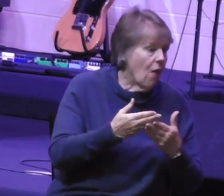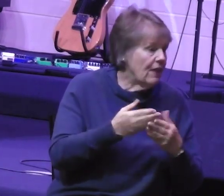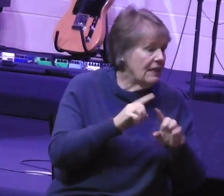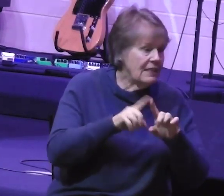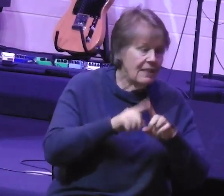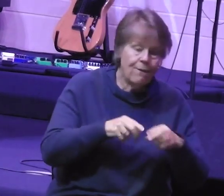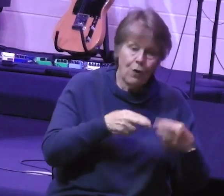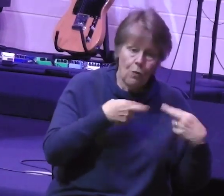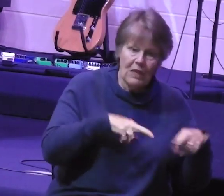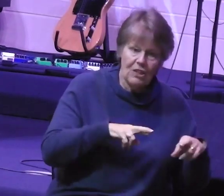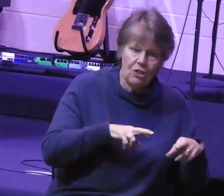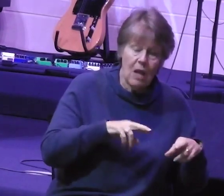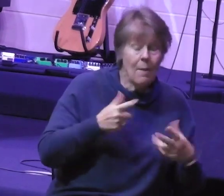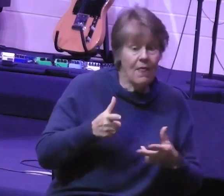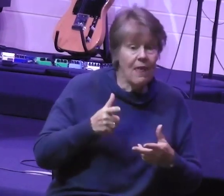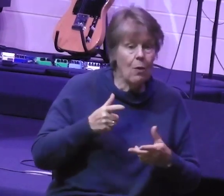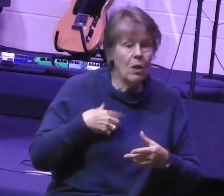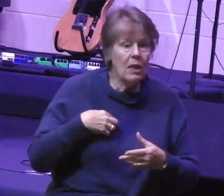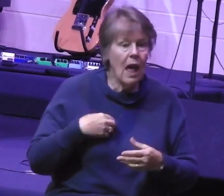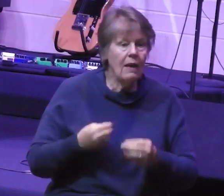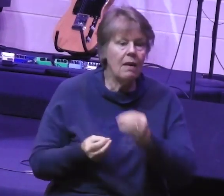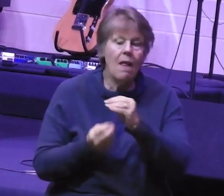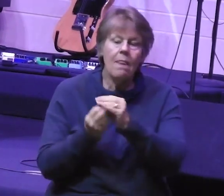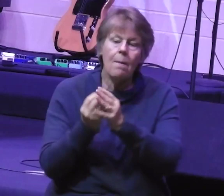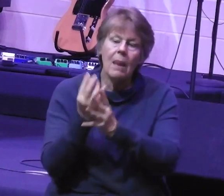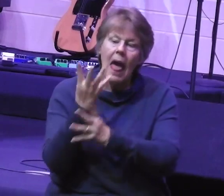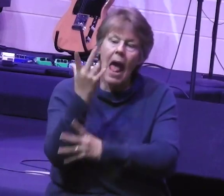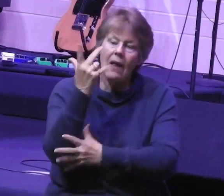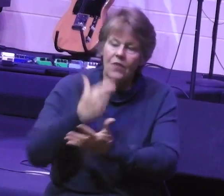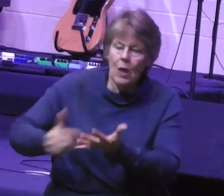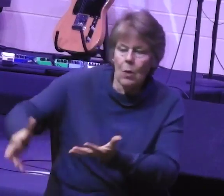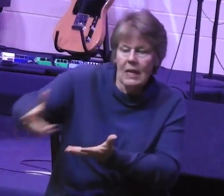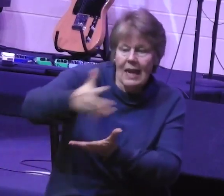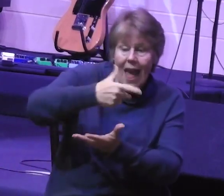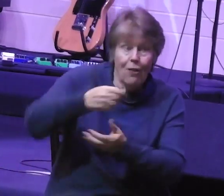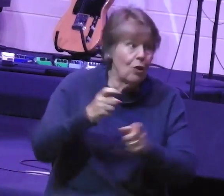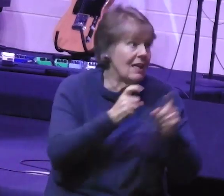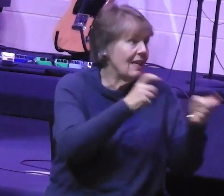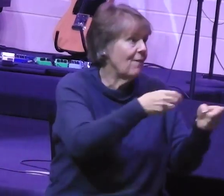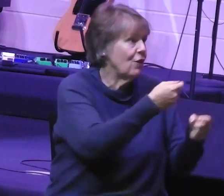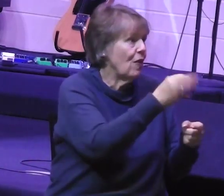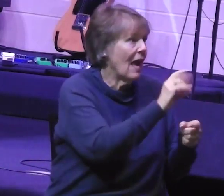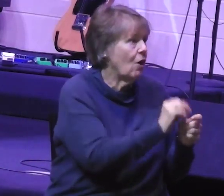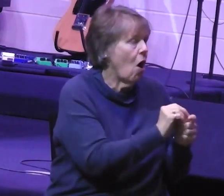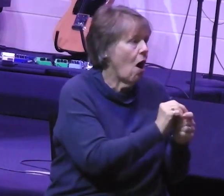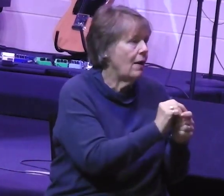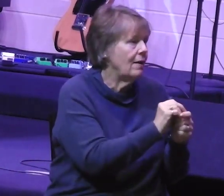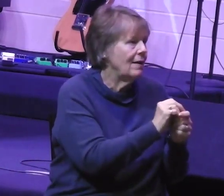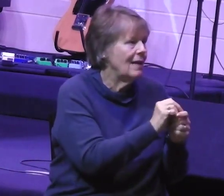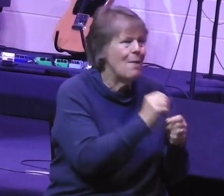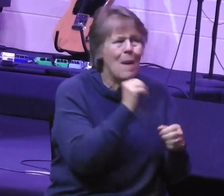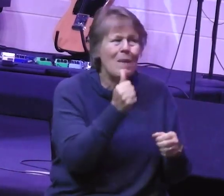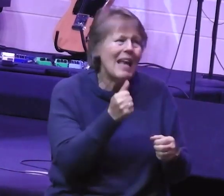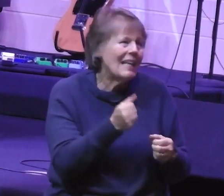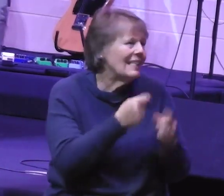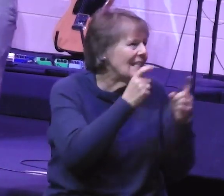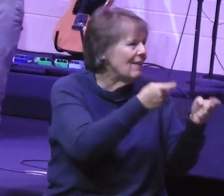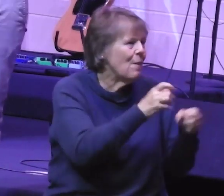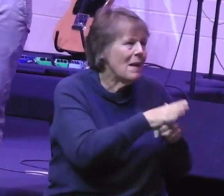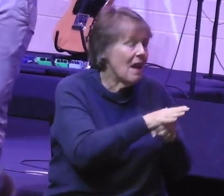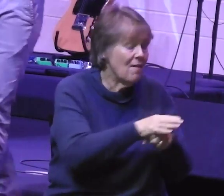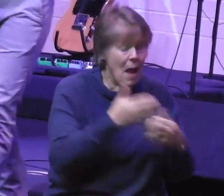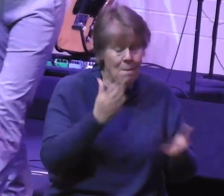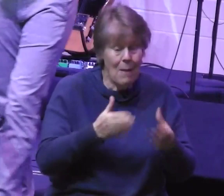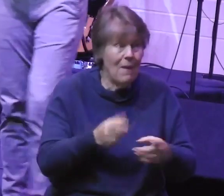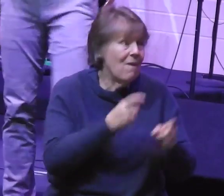some grain and give it to the gods, then the rains will fall. Okay, well, maybe I didn't give that. Maybe I need to give enough. So maybe if I give a sheep to the gods,